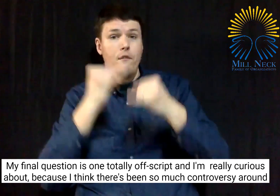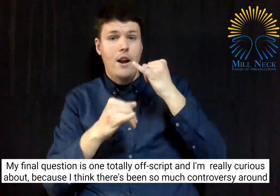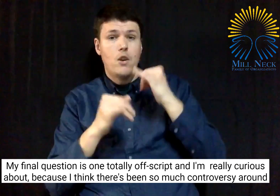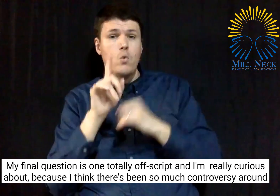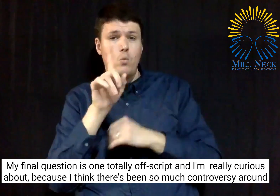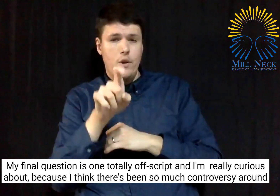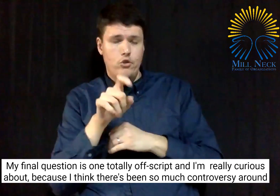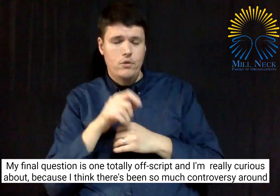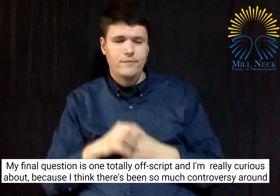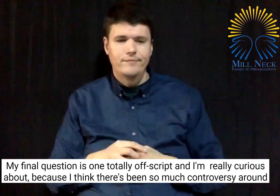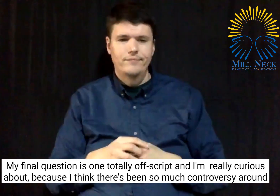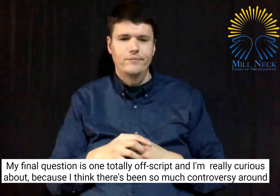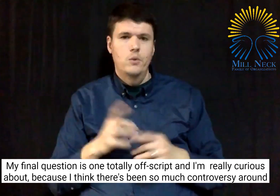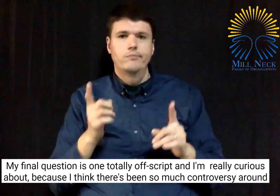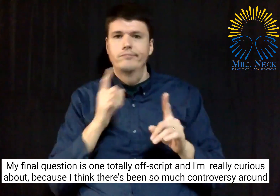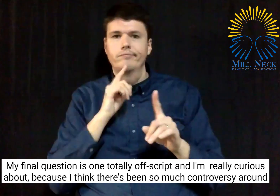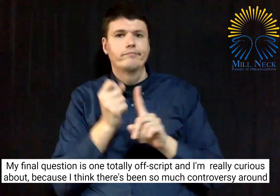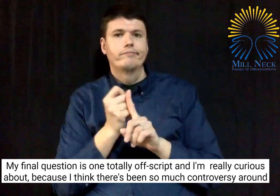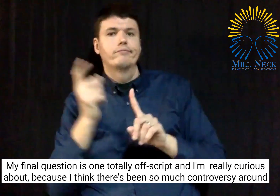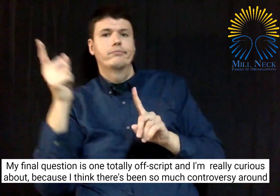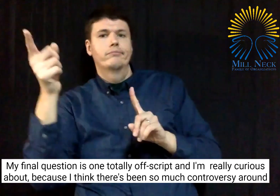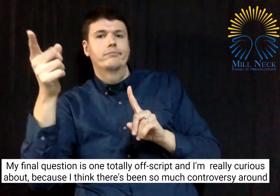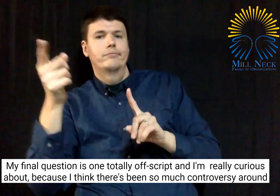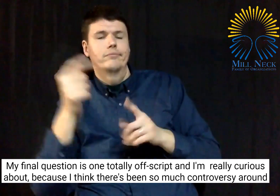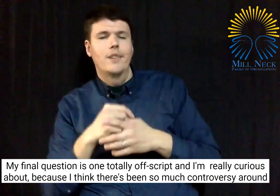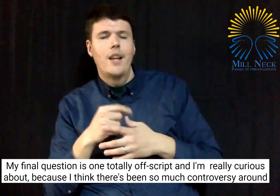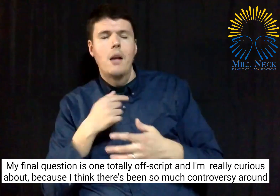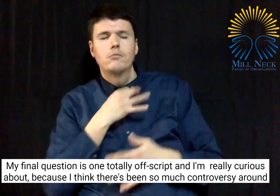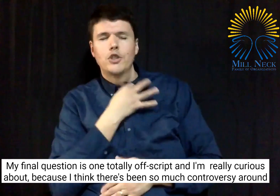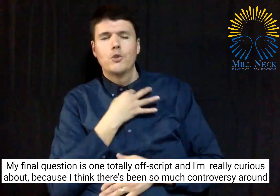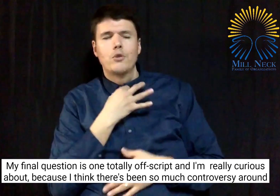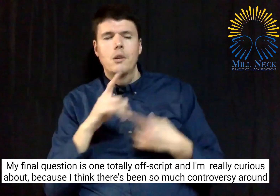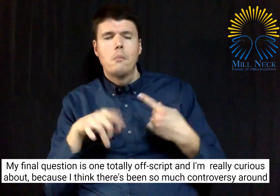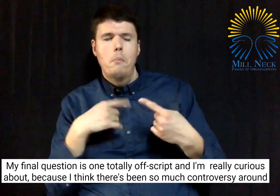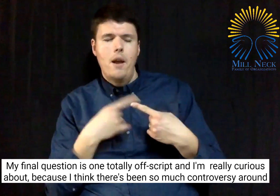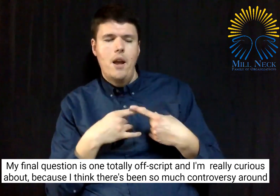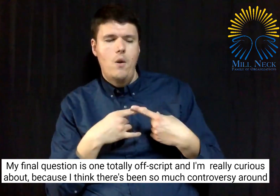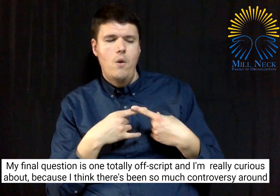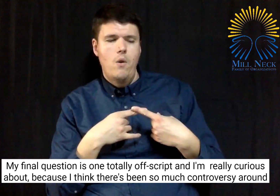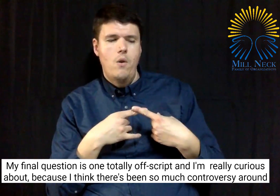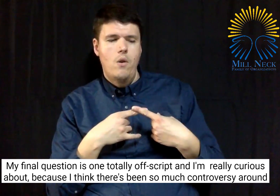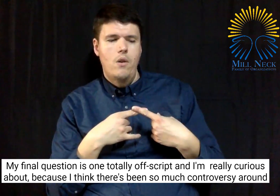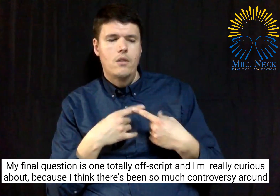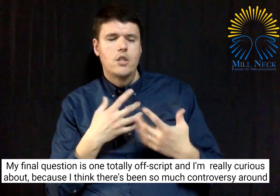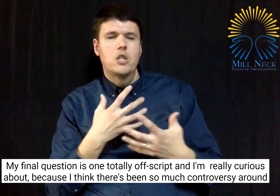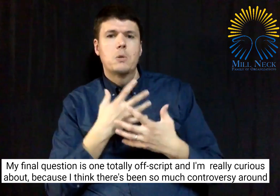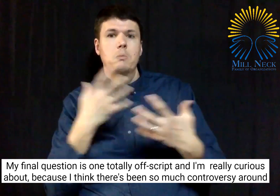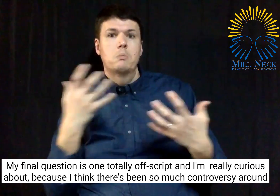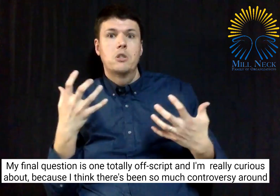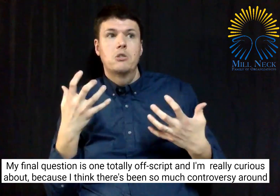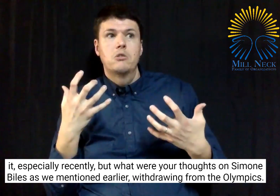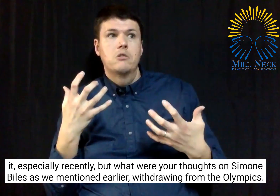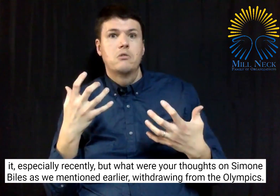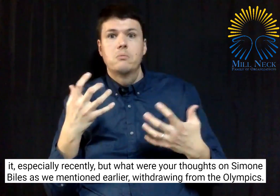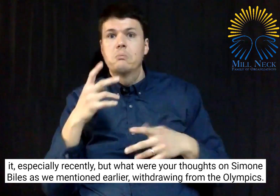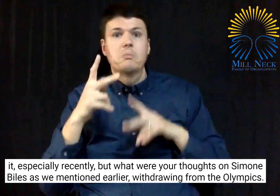one totally off script, and I'm really, really curious about, because I think there's been so much controversy around it, especially